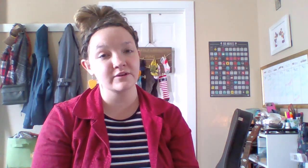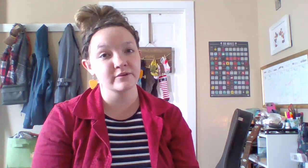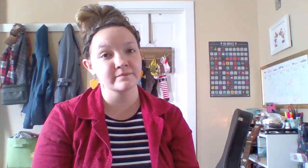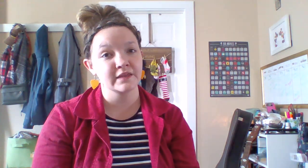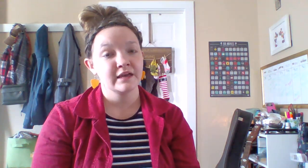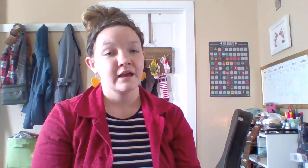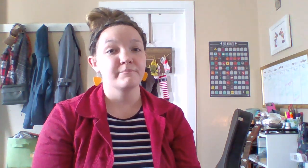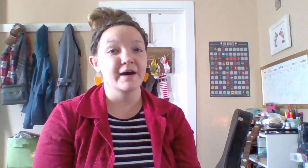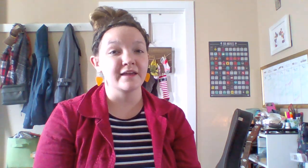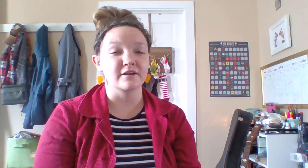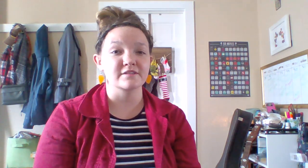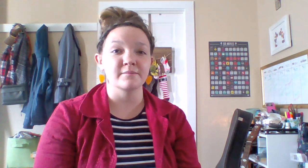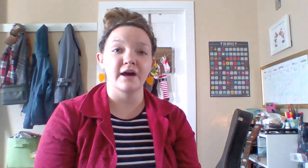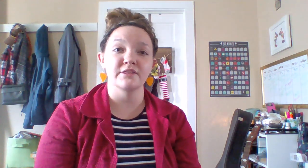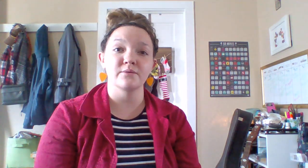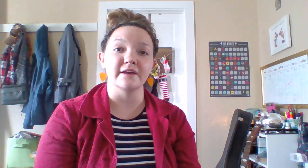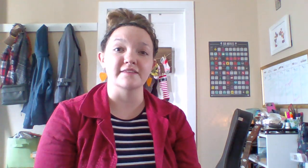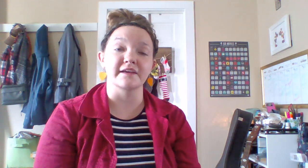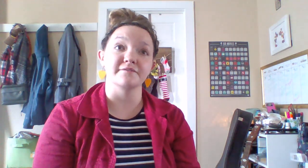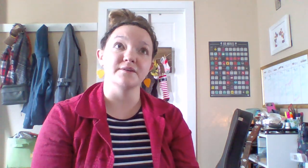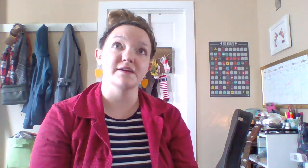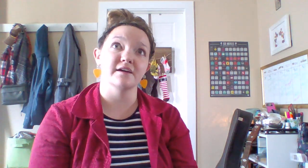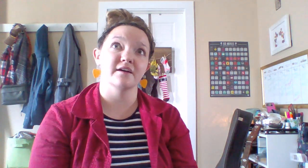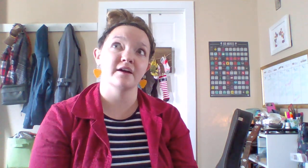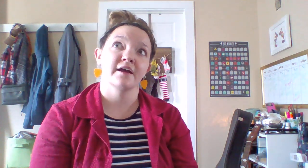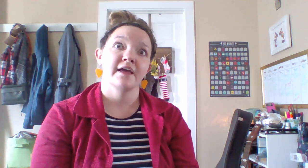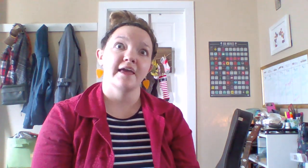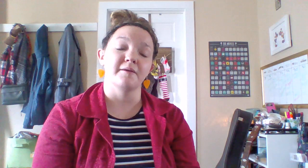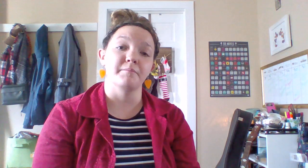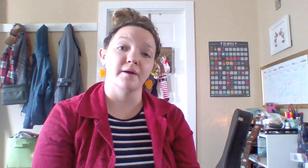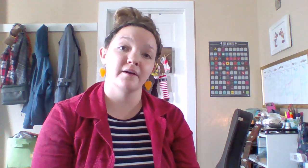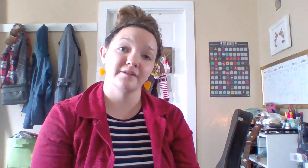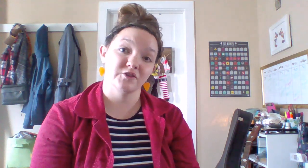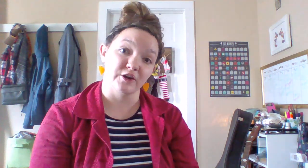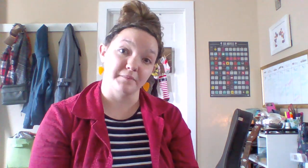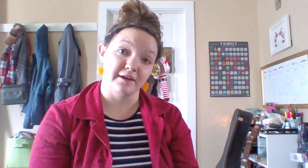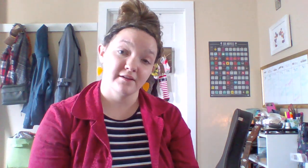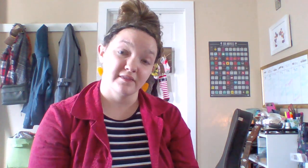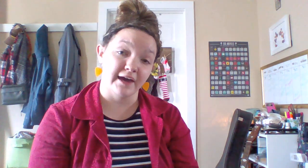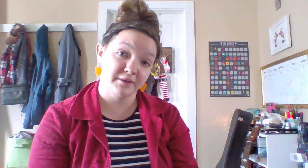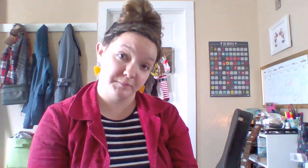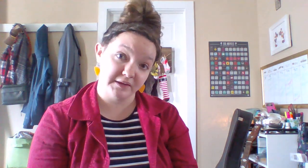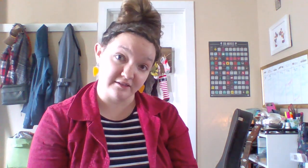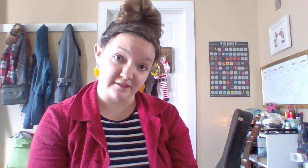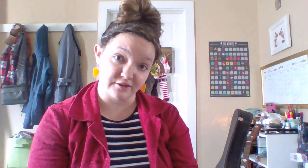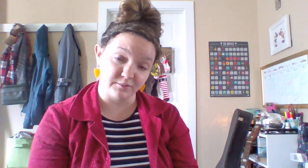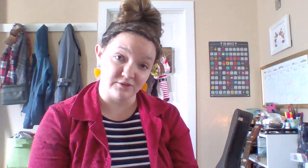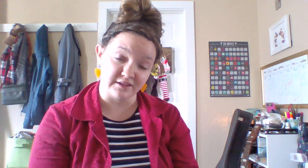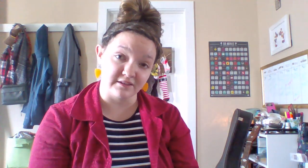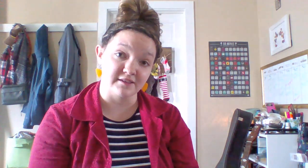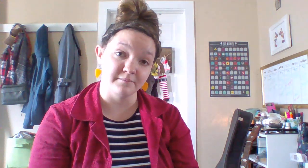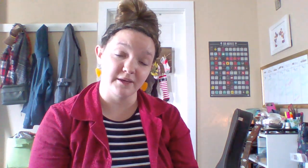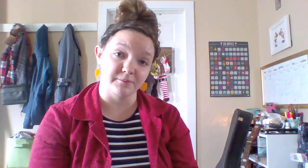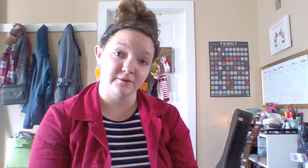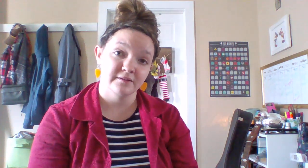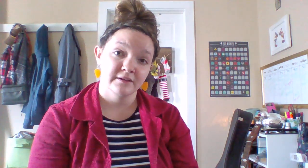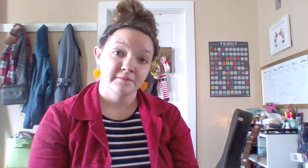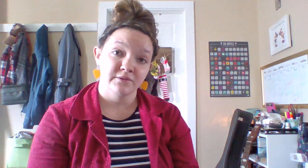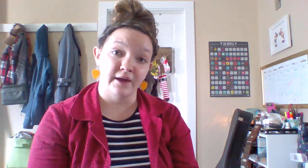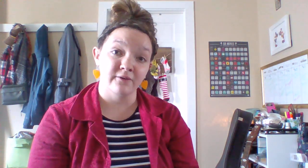room. But there's some other ways, like if you hear a bird chirping, that might be considered music to some people, right? Or